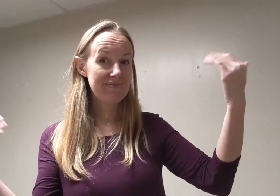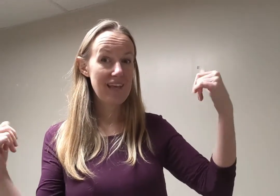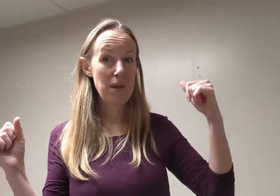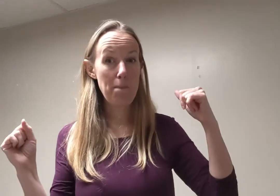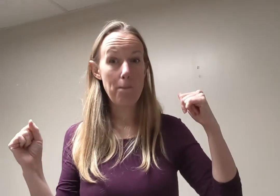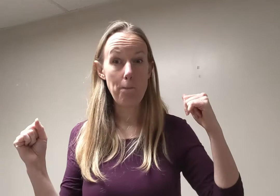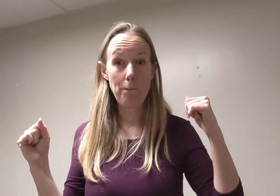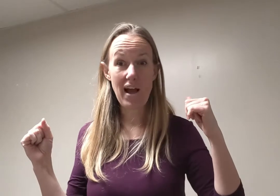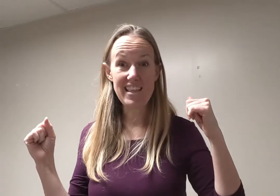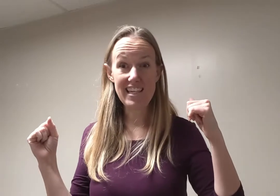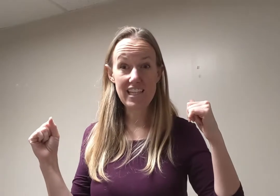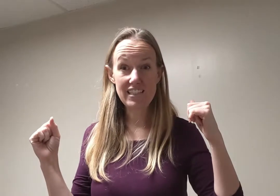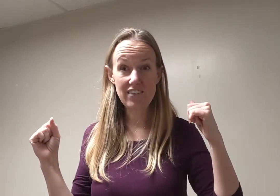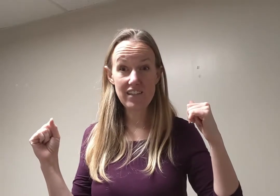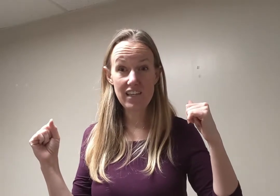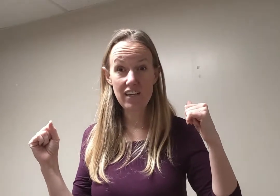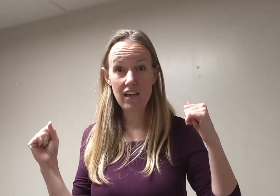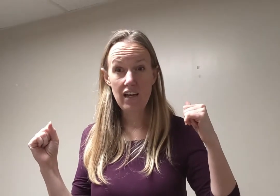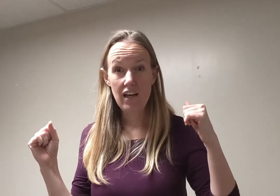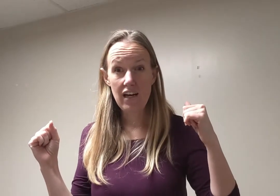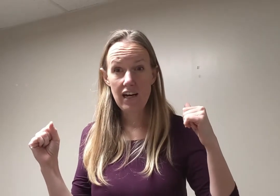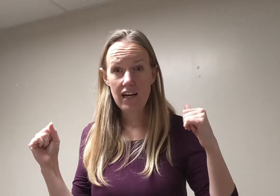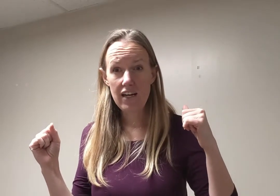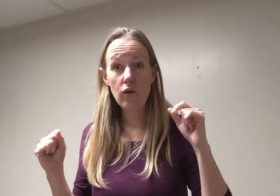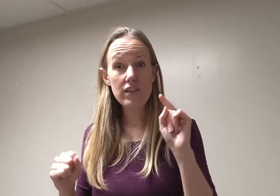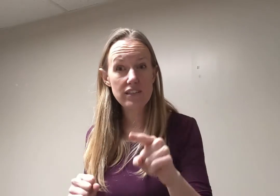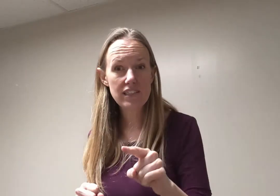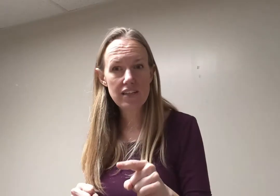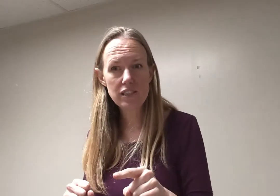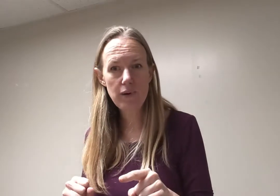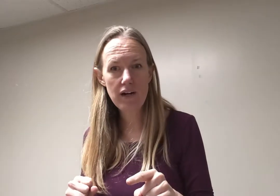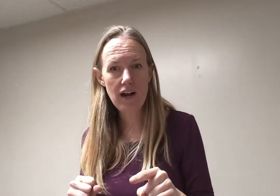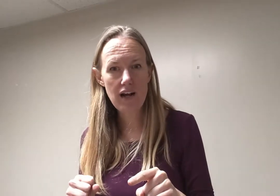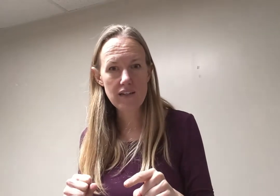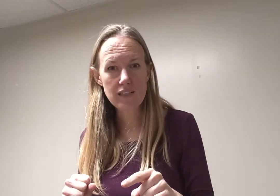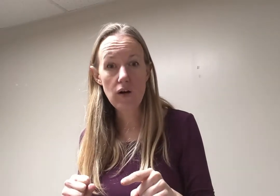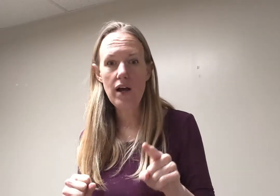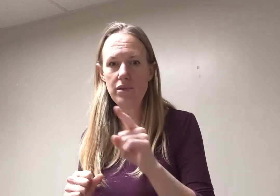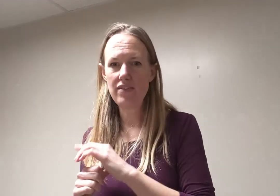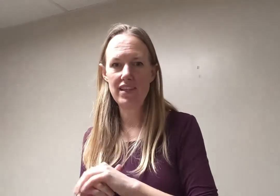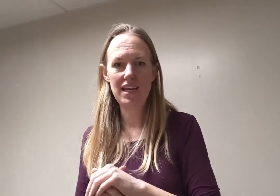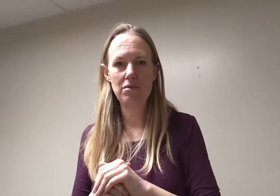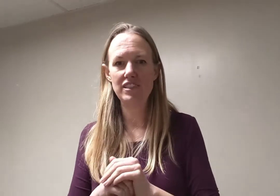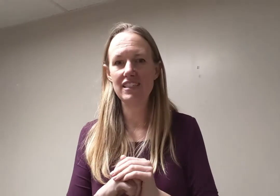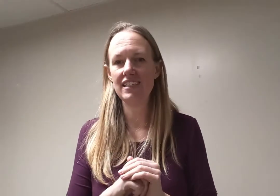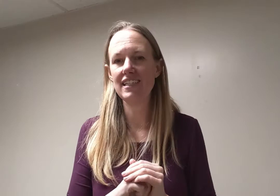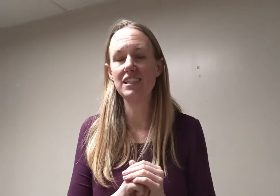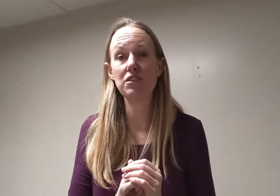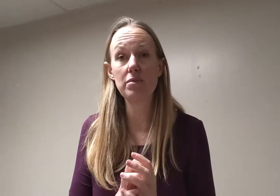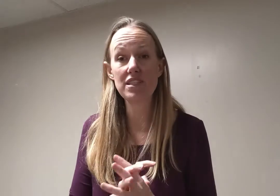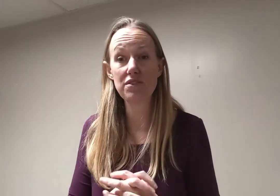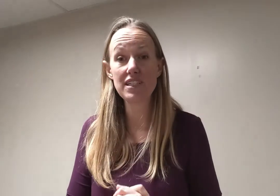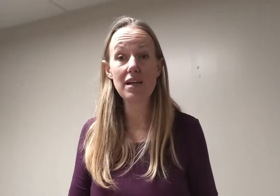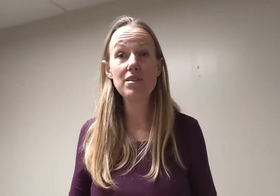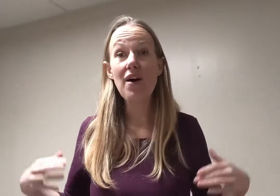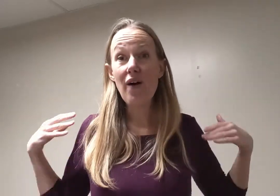Okay? I think that's everything. And there's another spot. Oh, I believe in the name of Jesus. That just repeats 3 times.